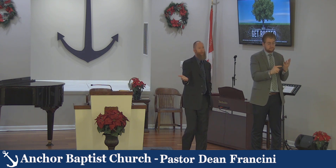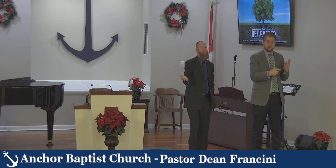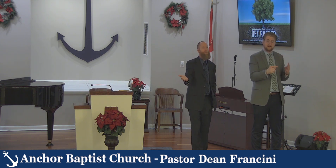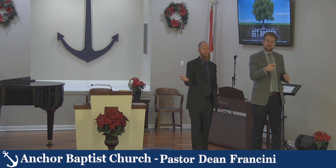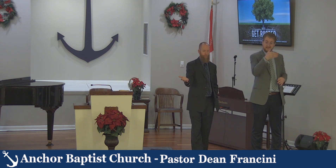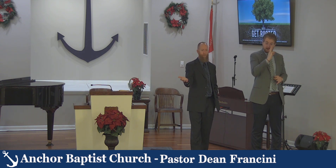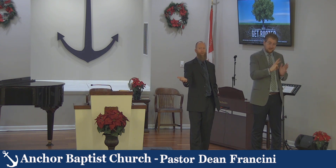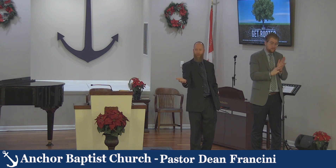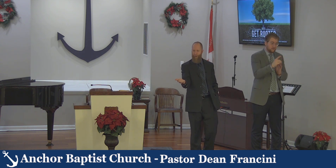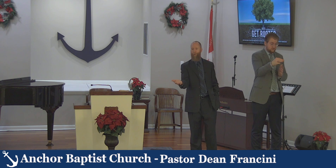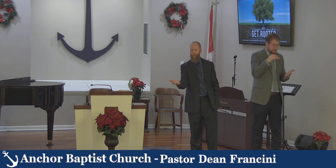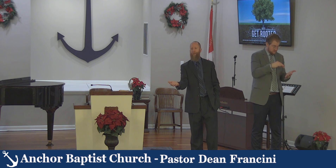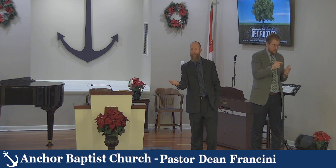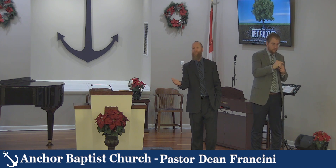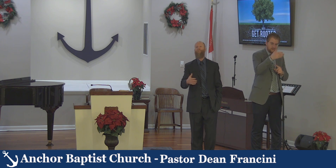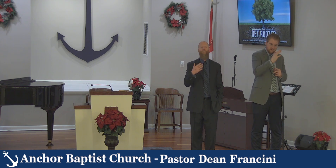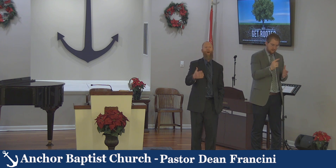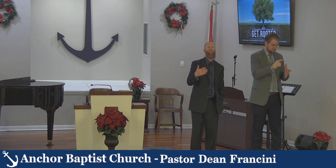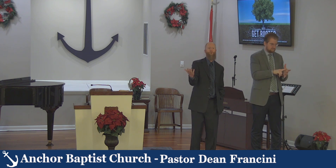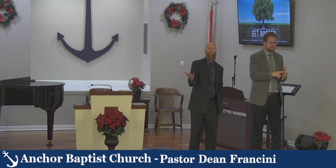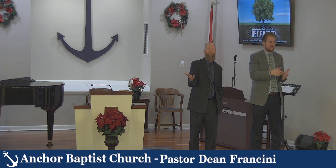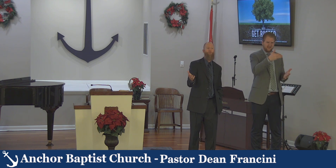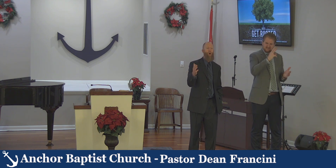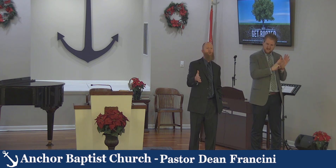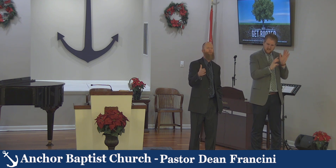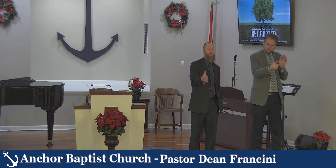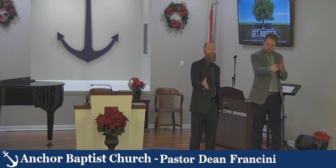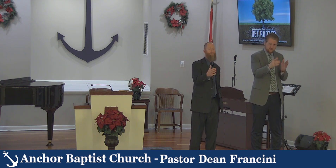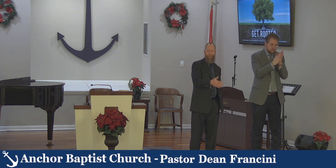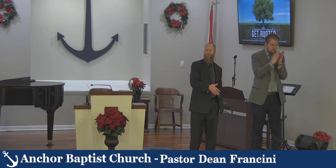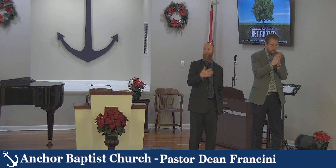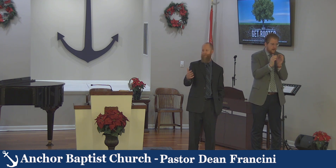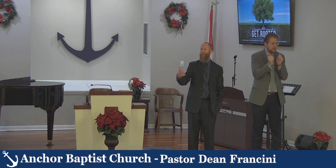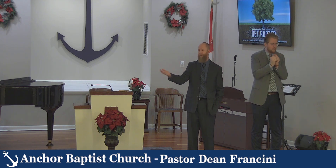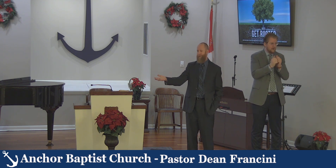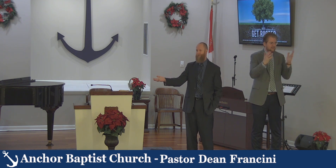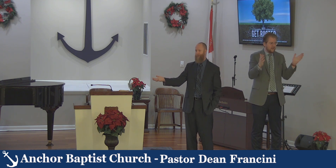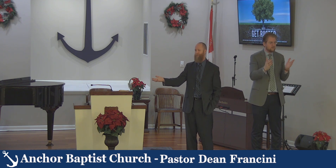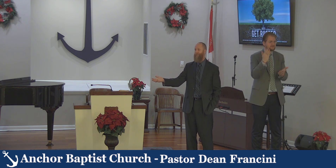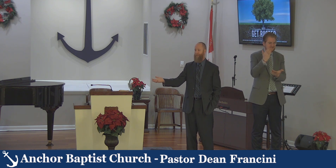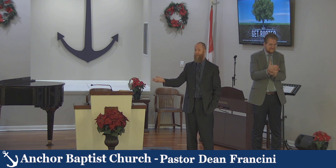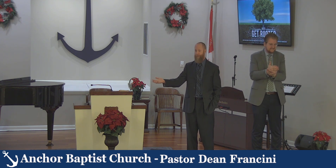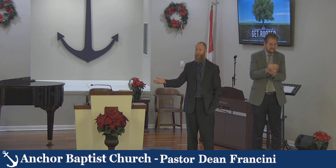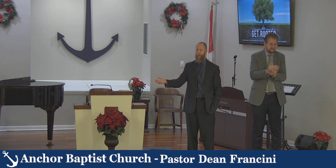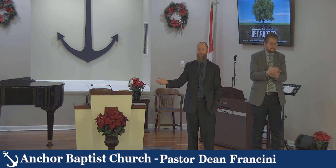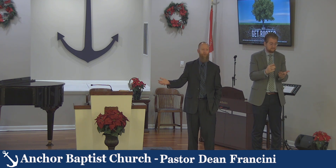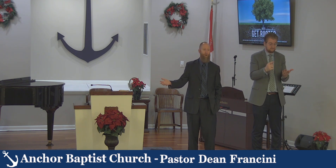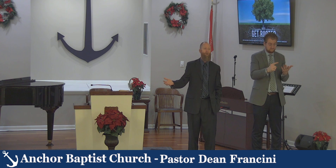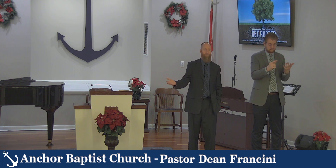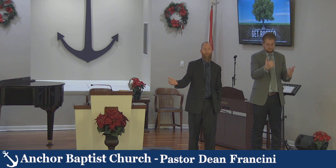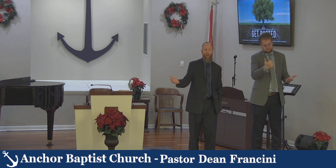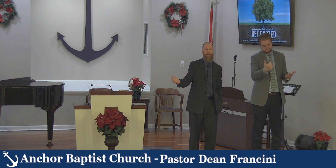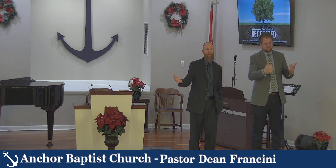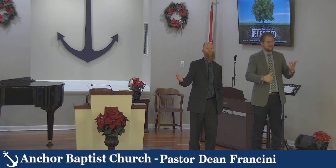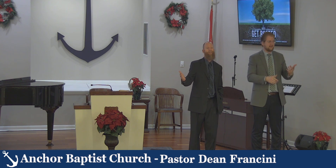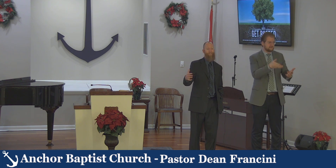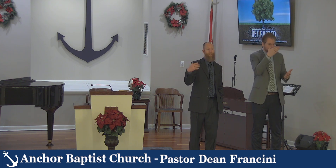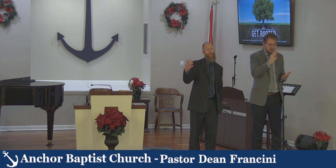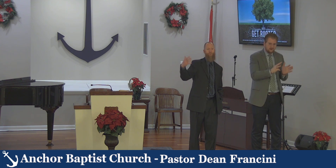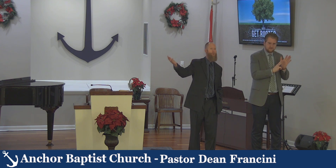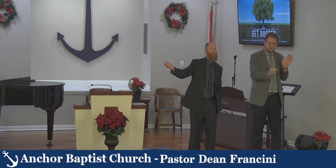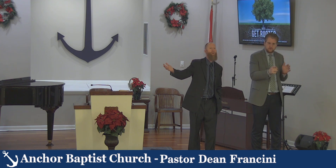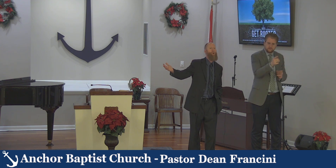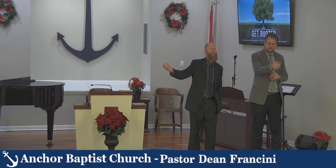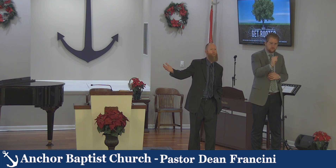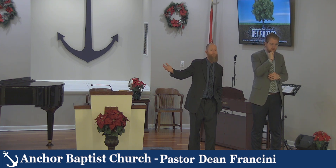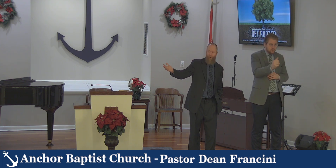pray without ceasing? Everybody with me? Is it God's will that you don't forsake the assembling together of ourselves? Everybody with me so far? We tracking? Is it